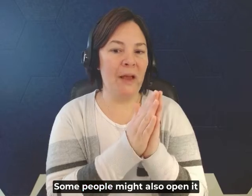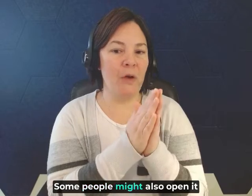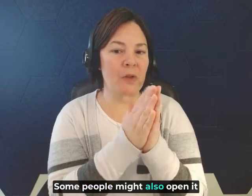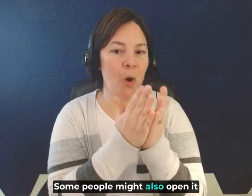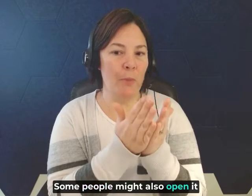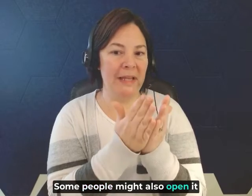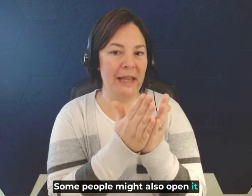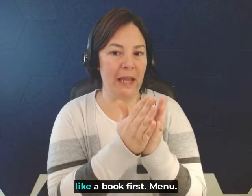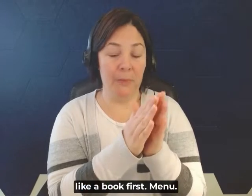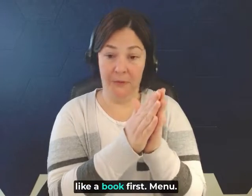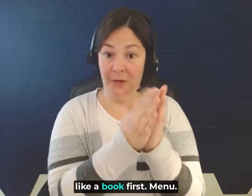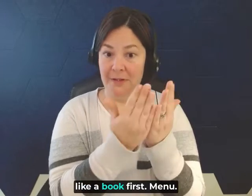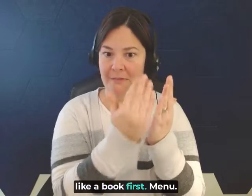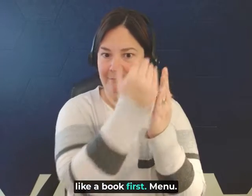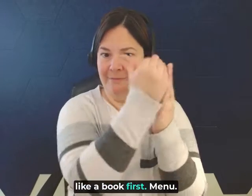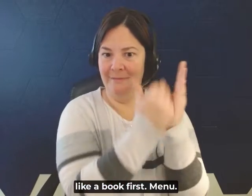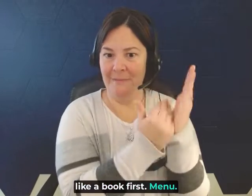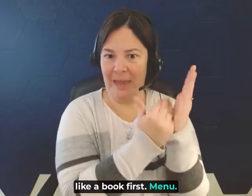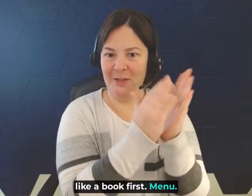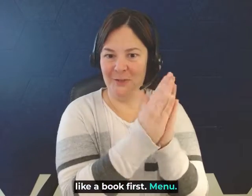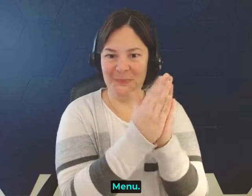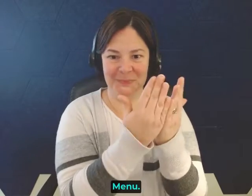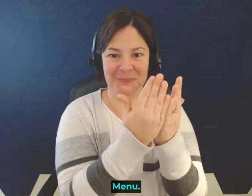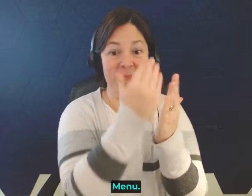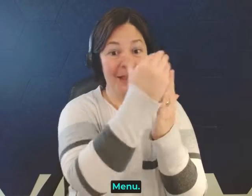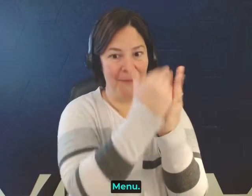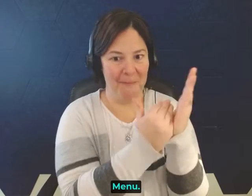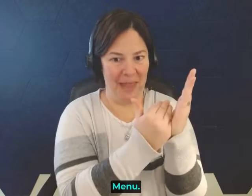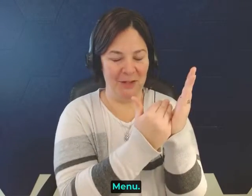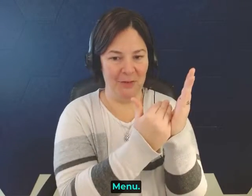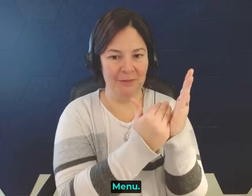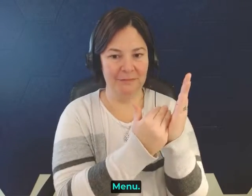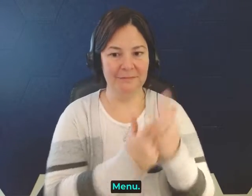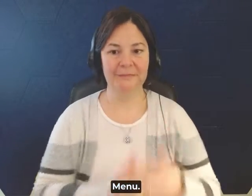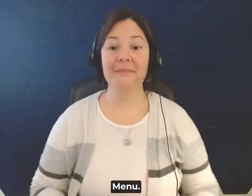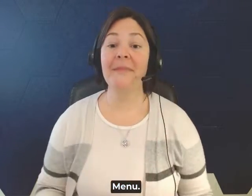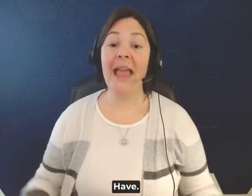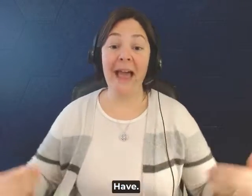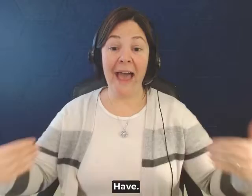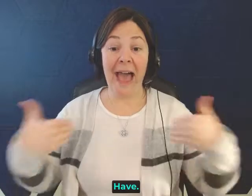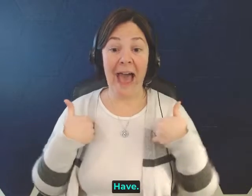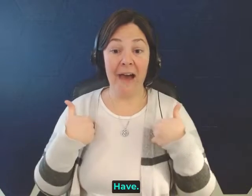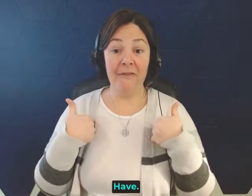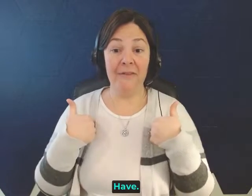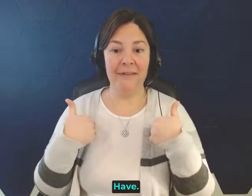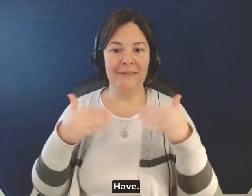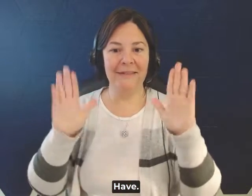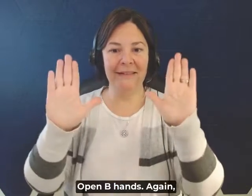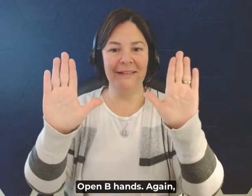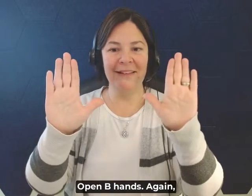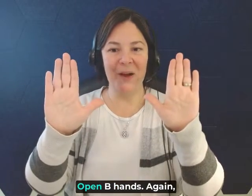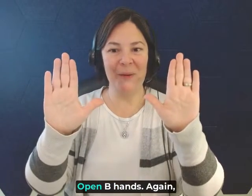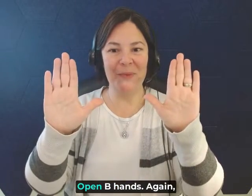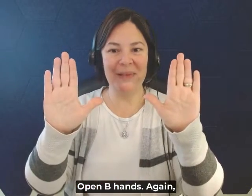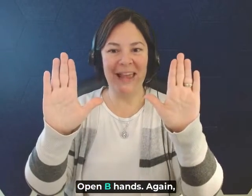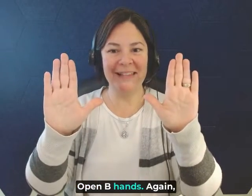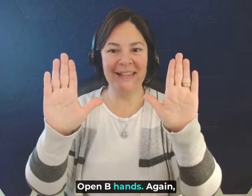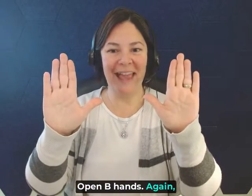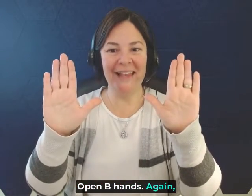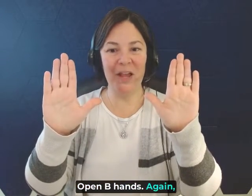also open it like a book first. Menu. Menu. Have. Open B hands again. You're